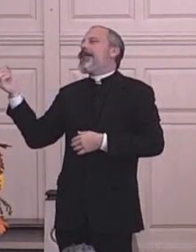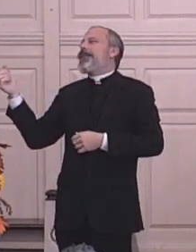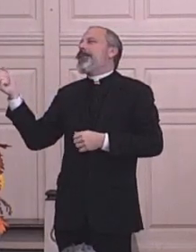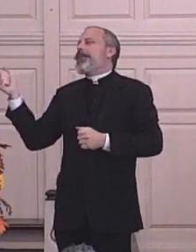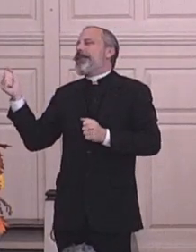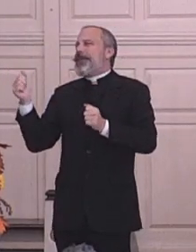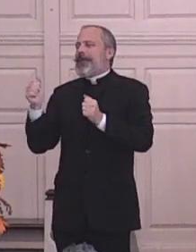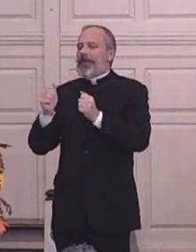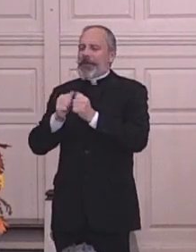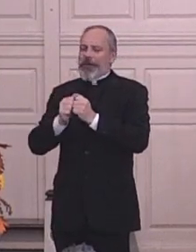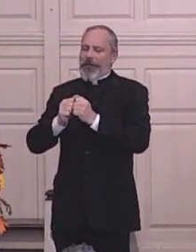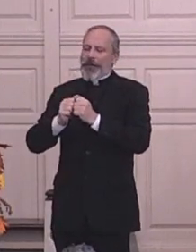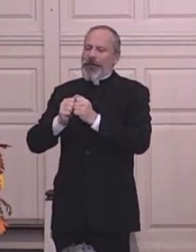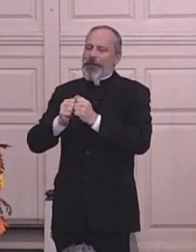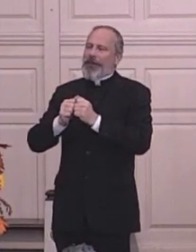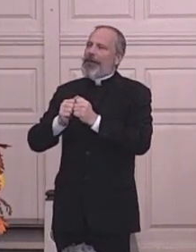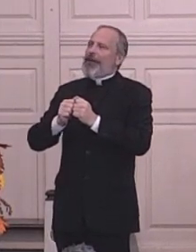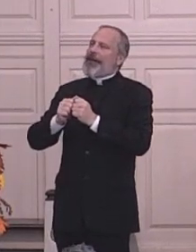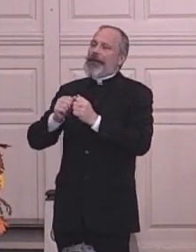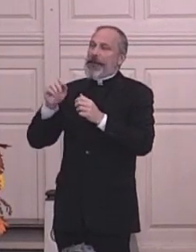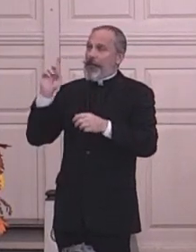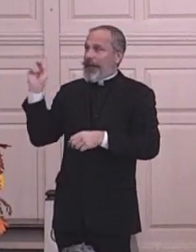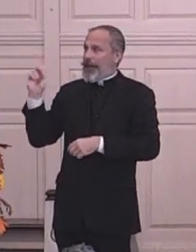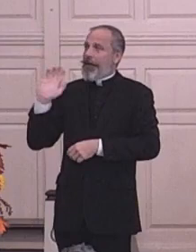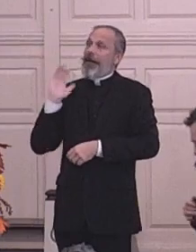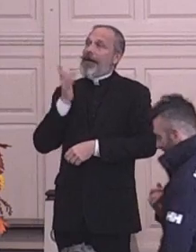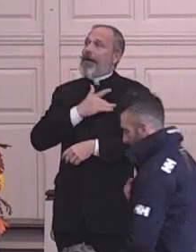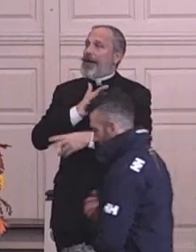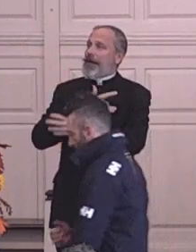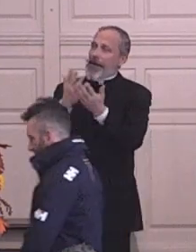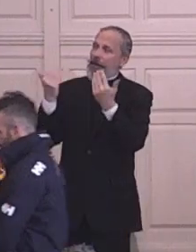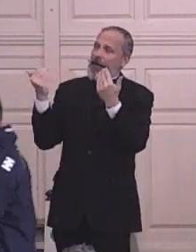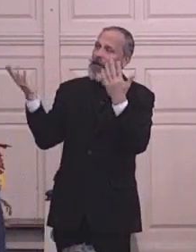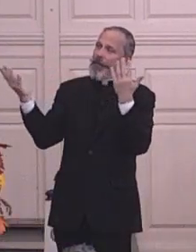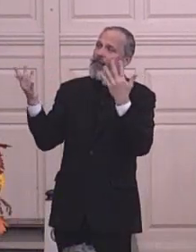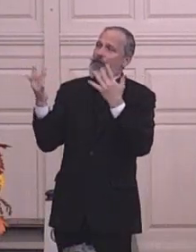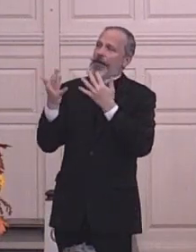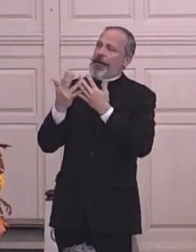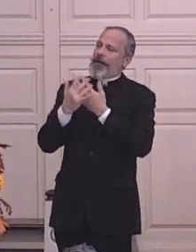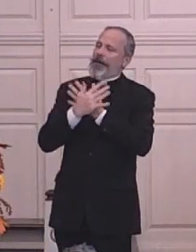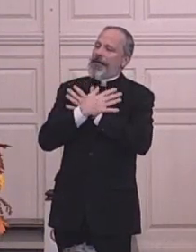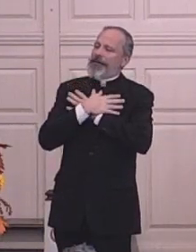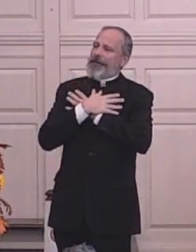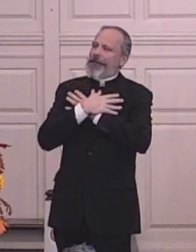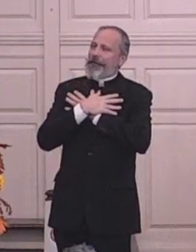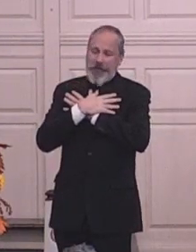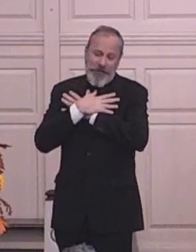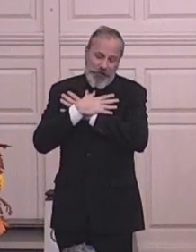Take up thy rest.